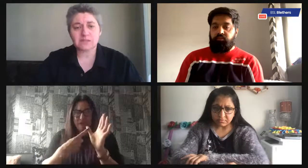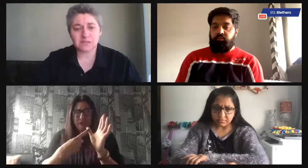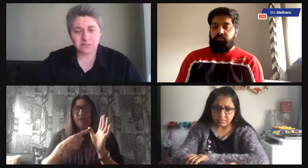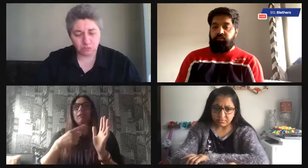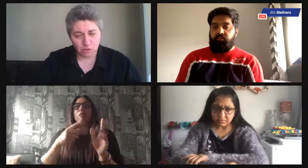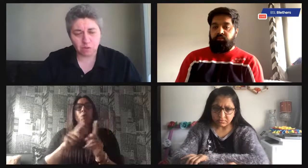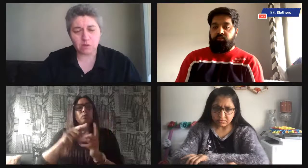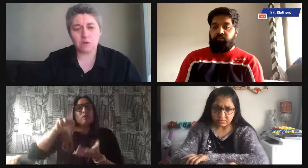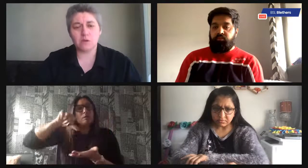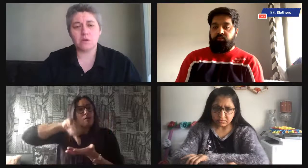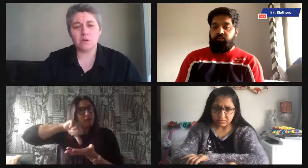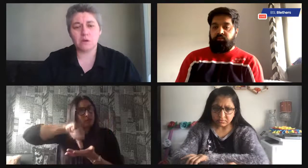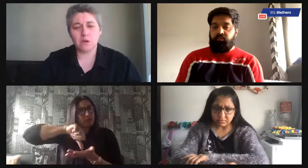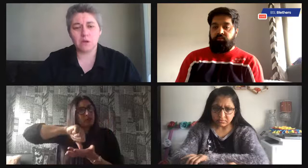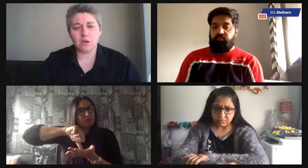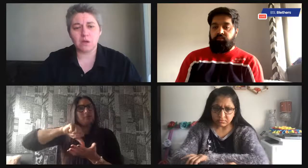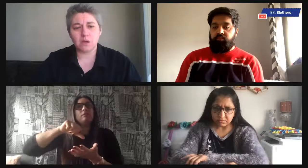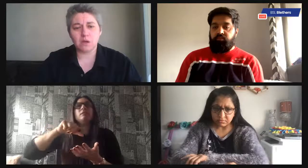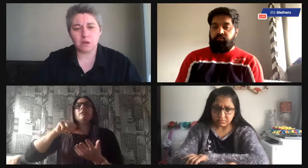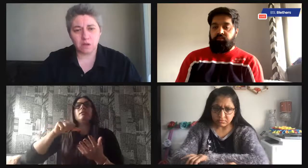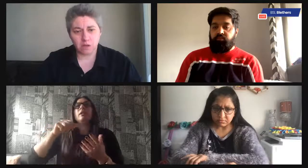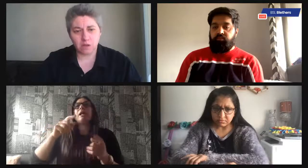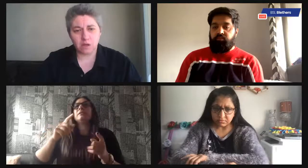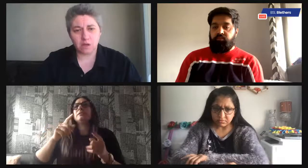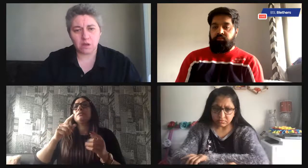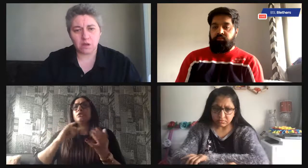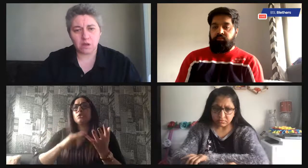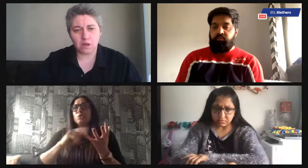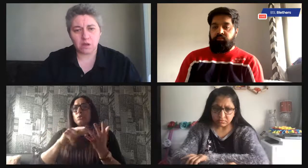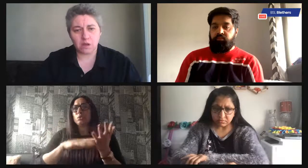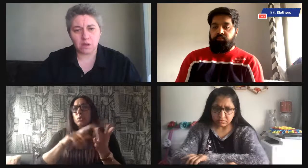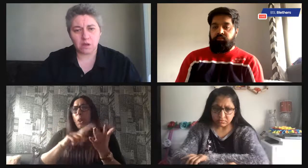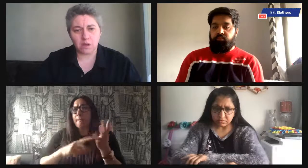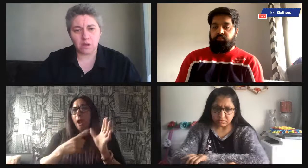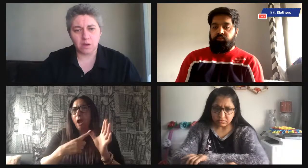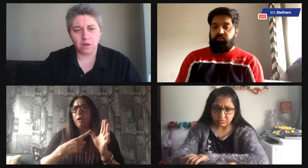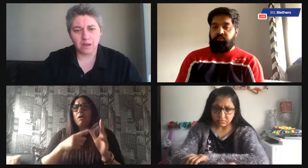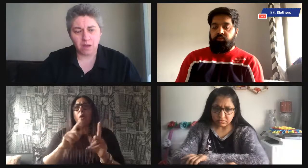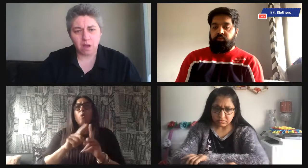Syria, with some people from Syria, also Iran,